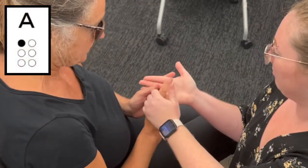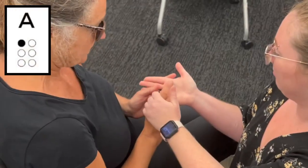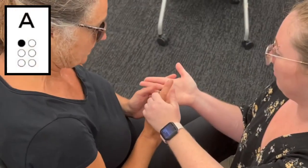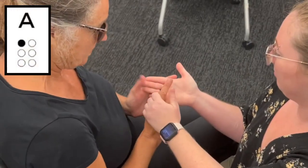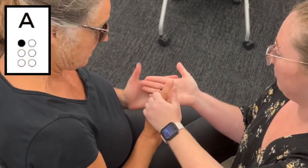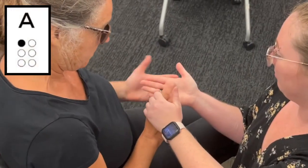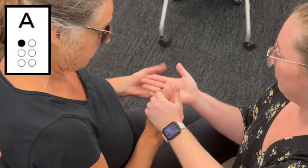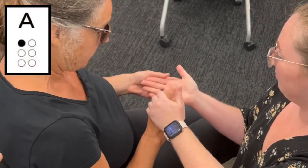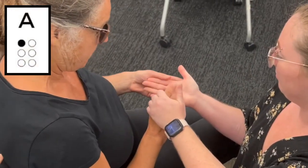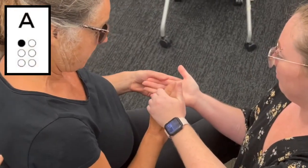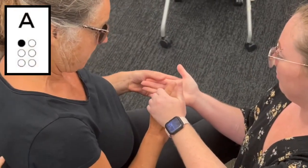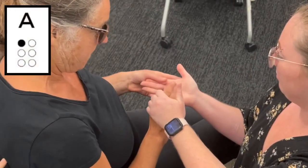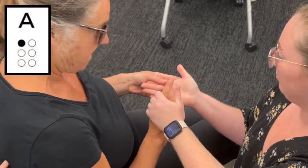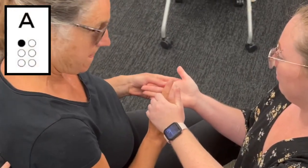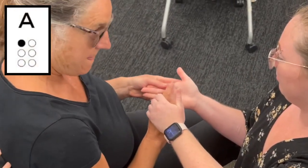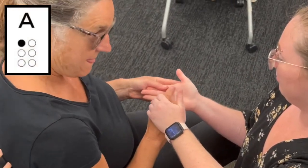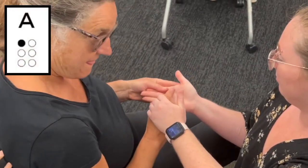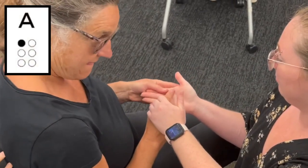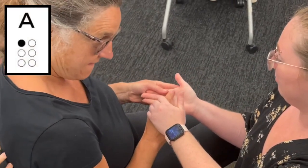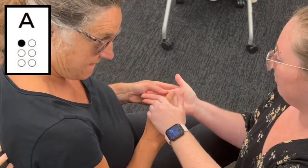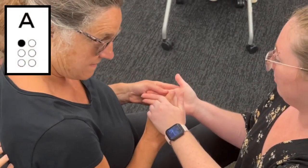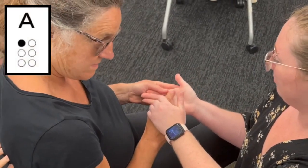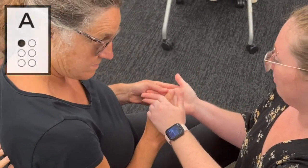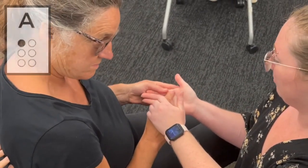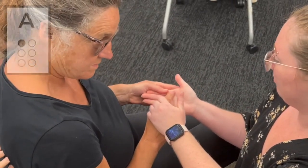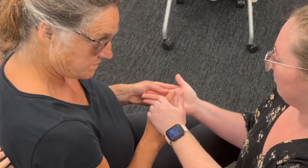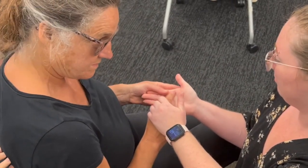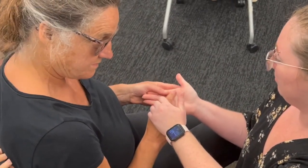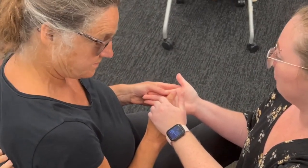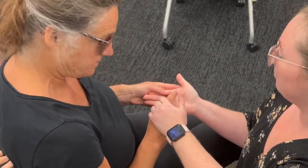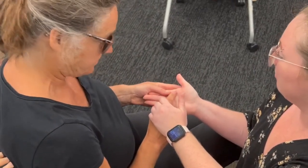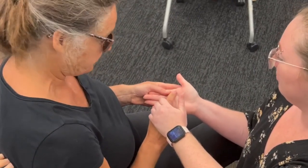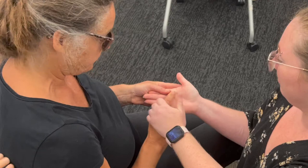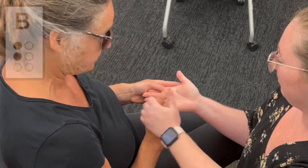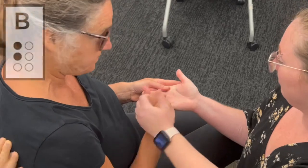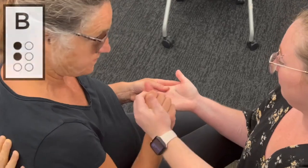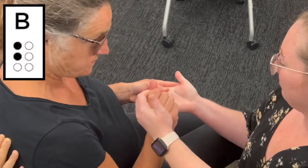A. Dot 1. B. Dots 1 and 2.